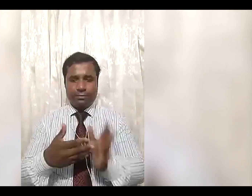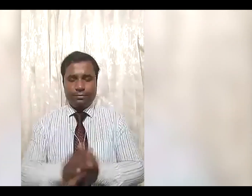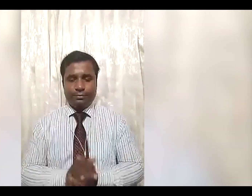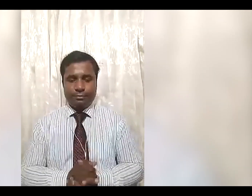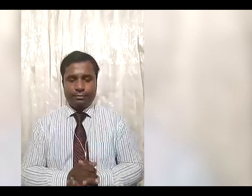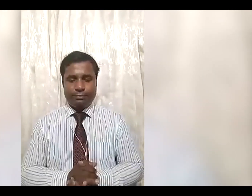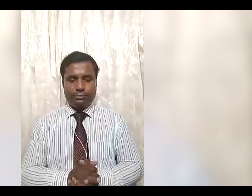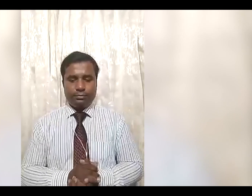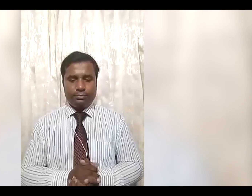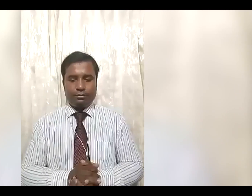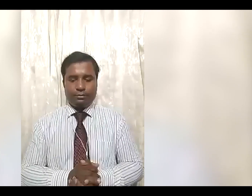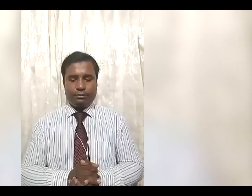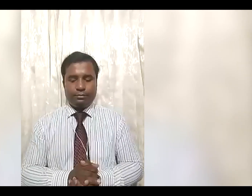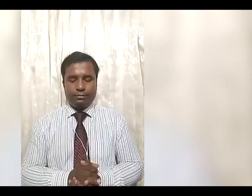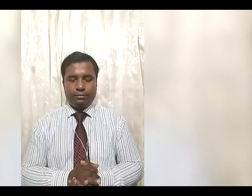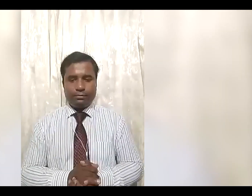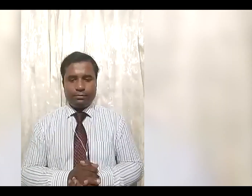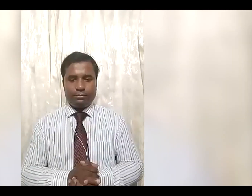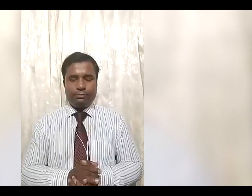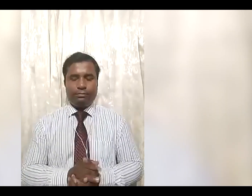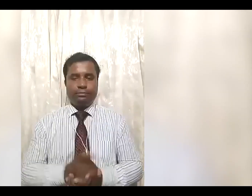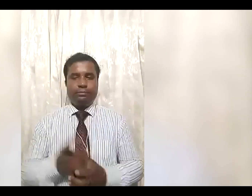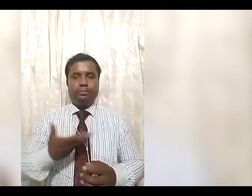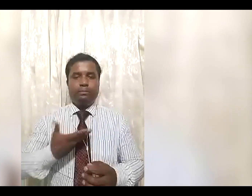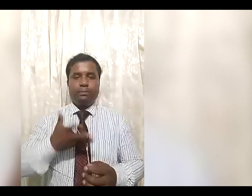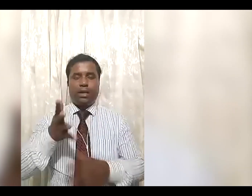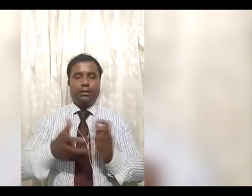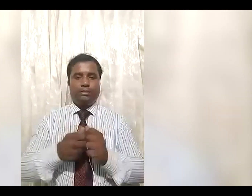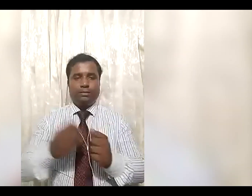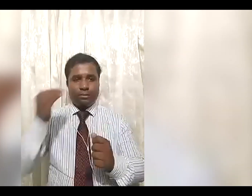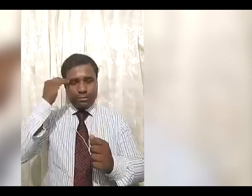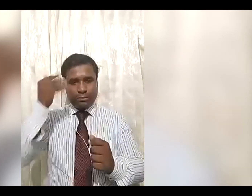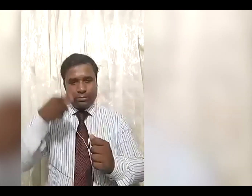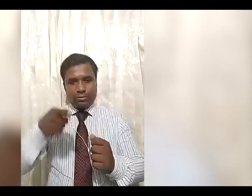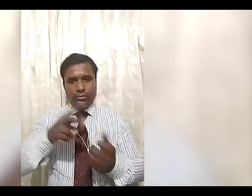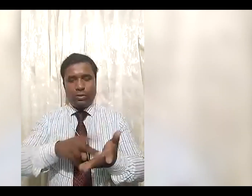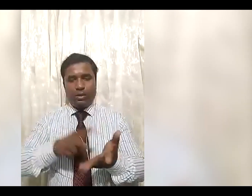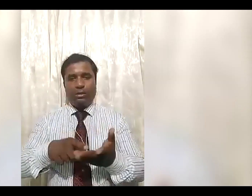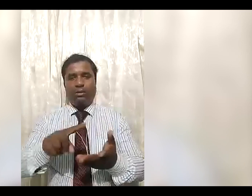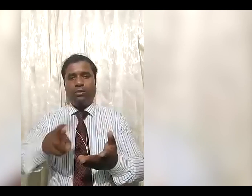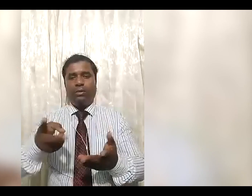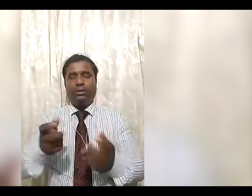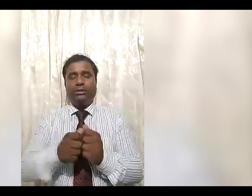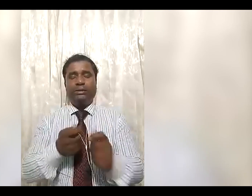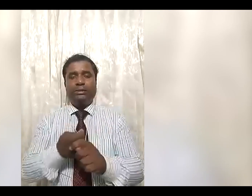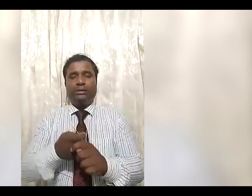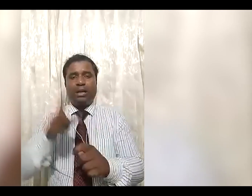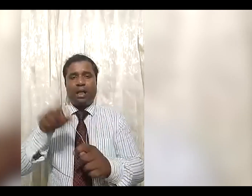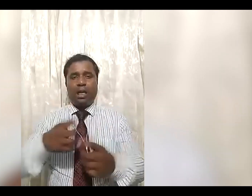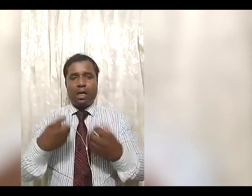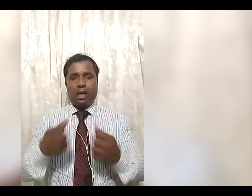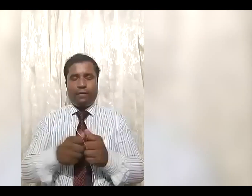So President Obama signed the UN Convention on the Rights of People with Disabilities. And then the way that ratification works is that it has to go through our